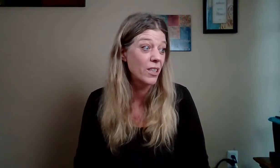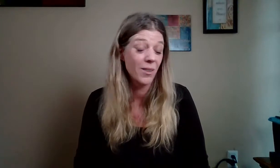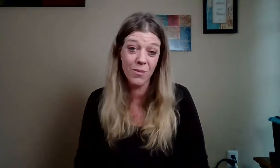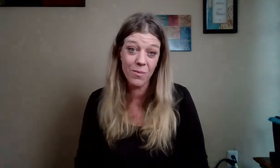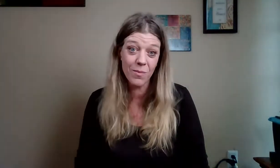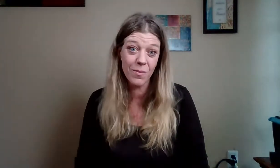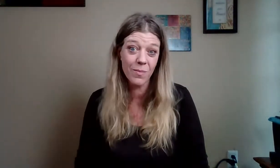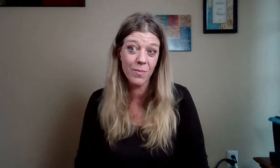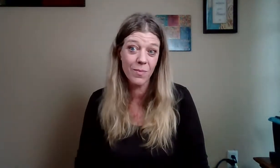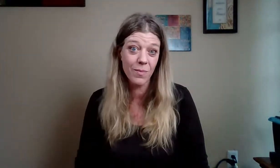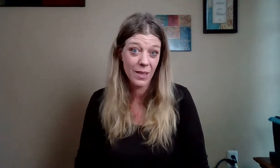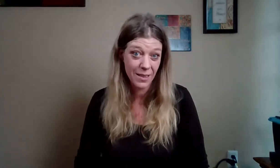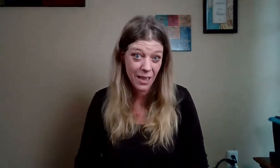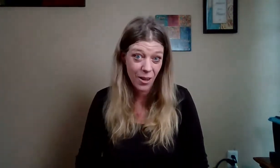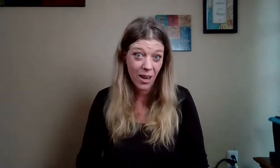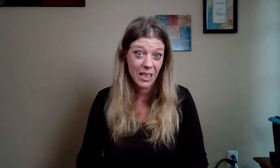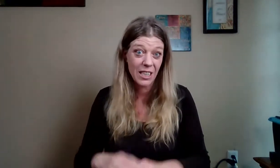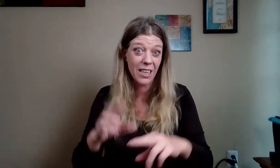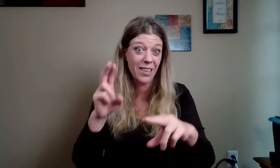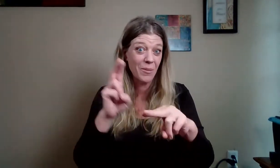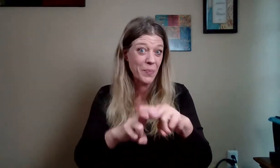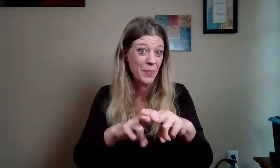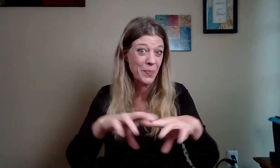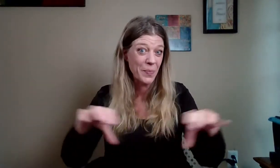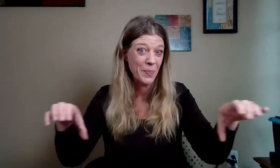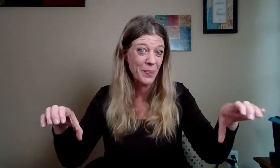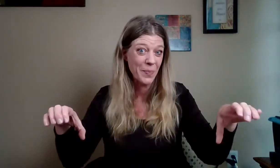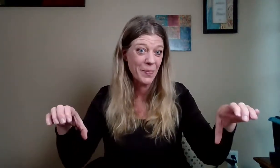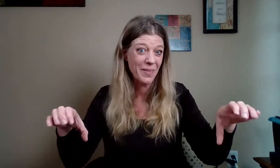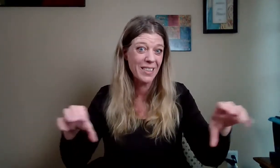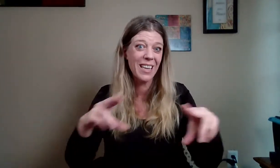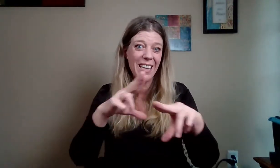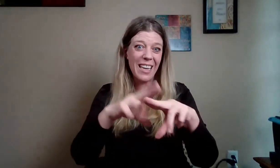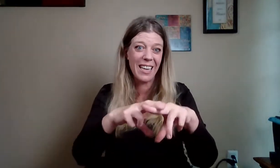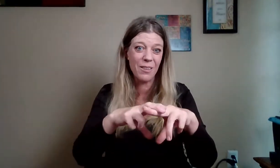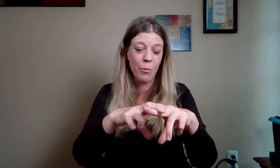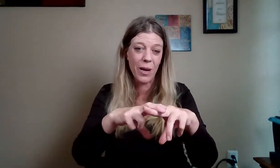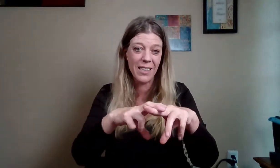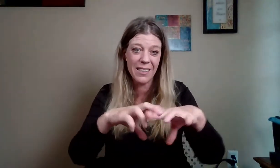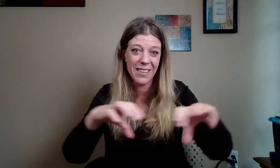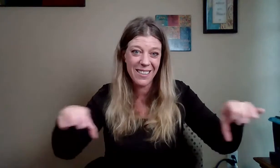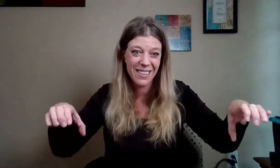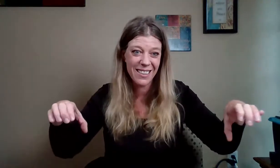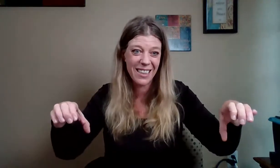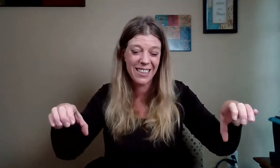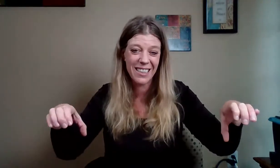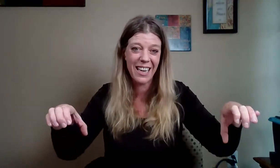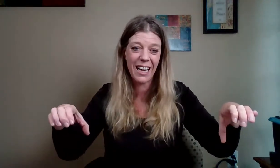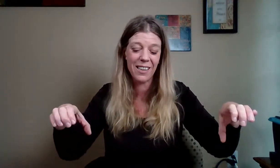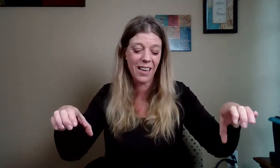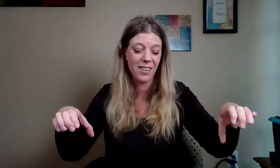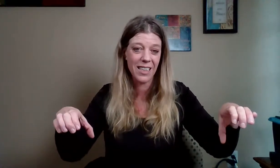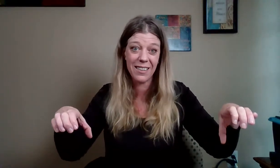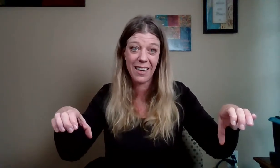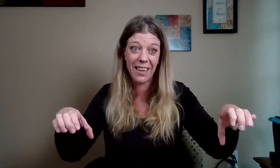Couch. It's a long chair. Yes, once. Then see hands out to the